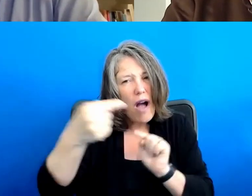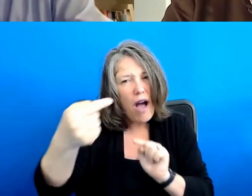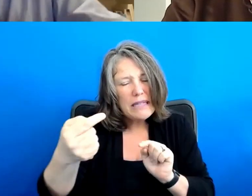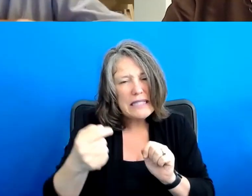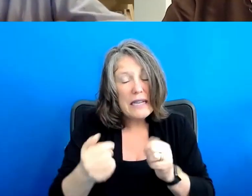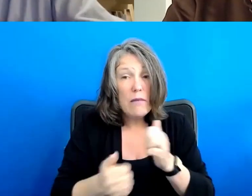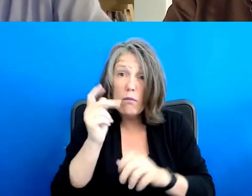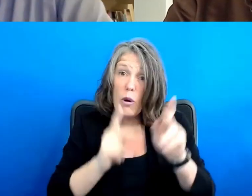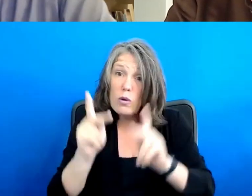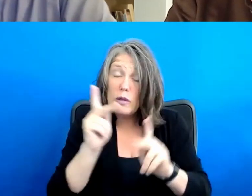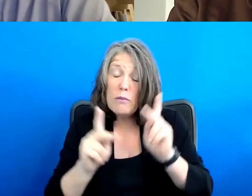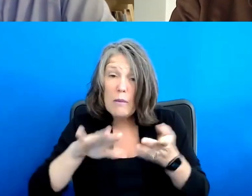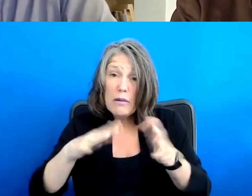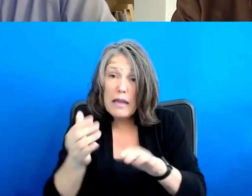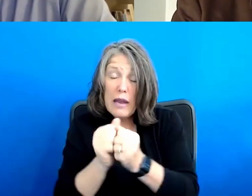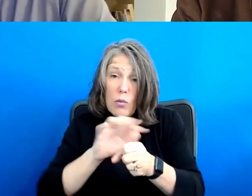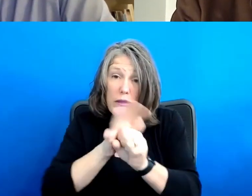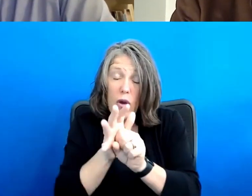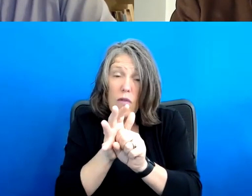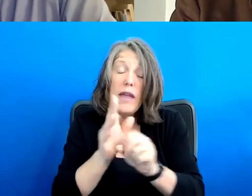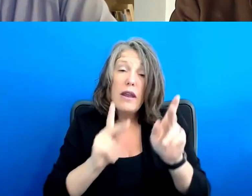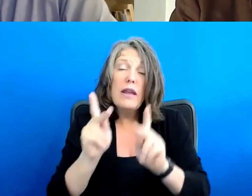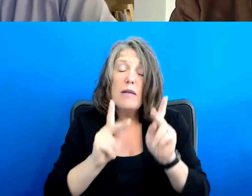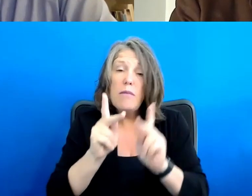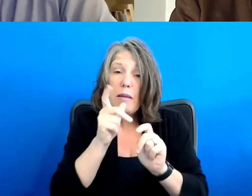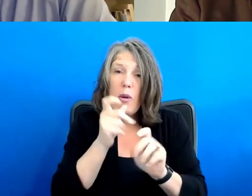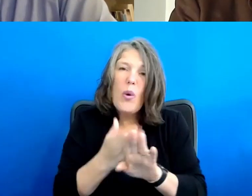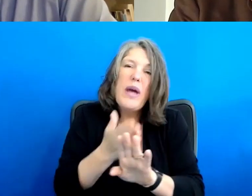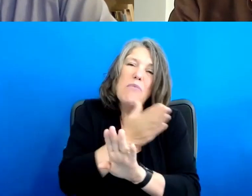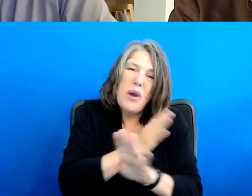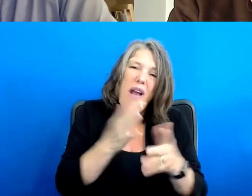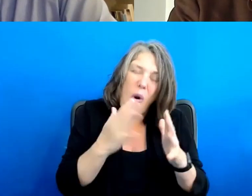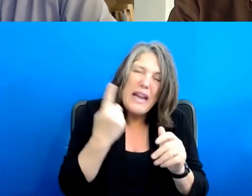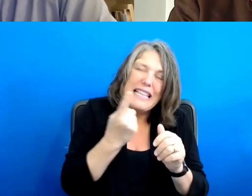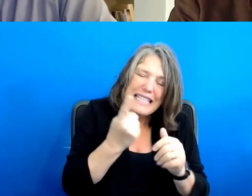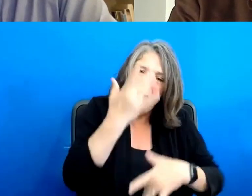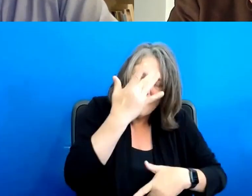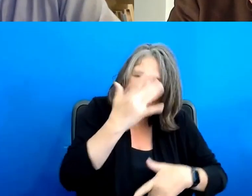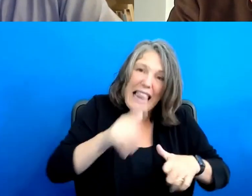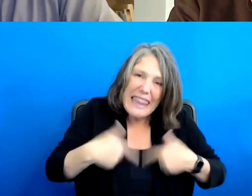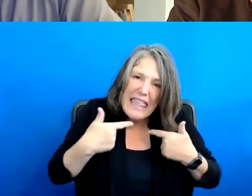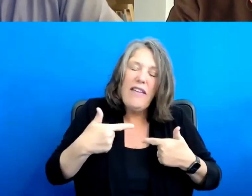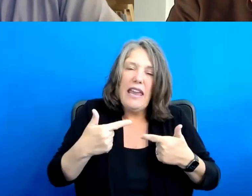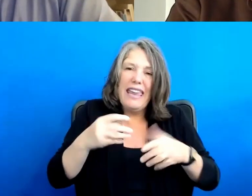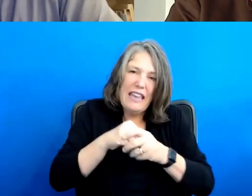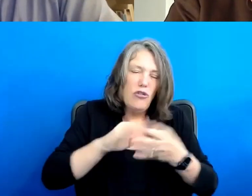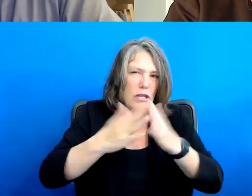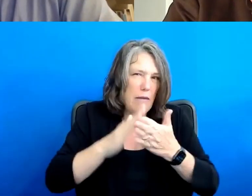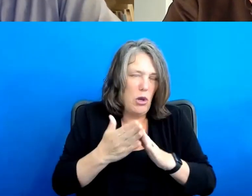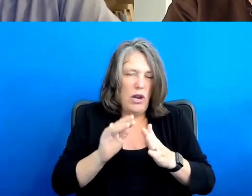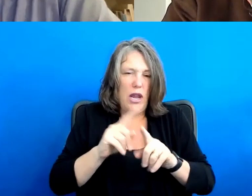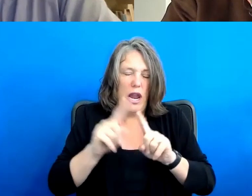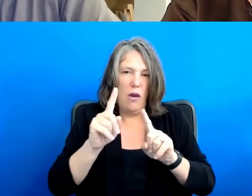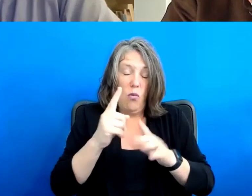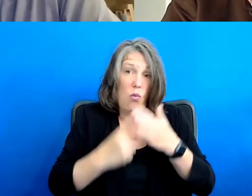who died with COVID were people with pre-existing conditions living in the community. But what that showed up was